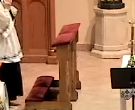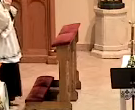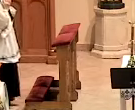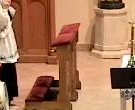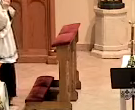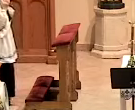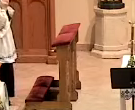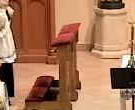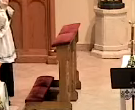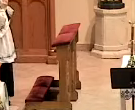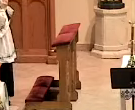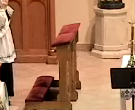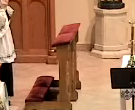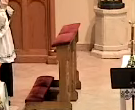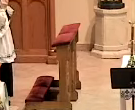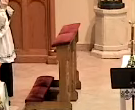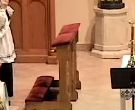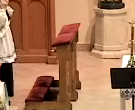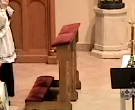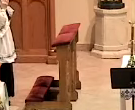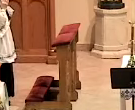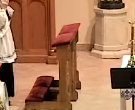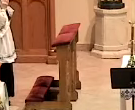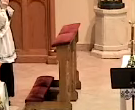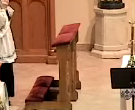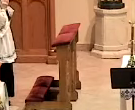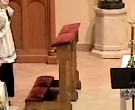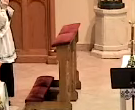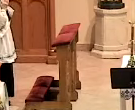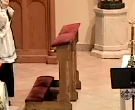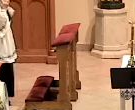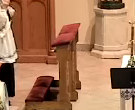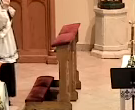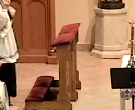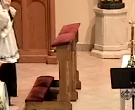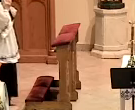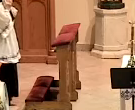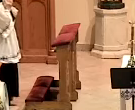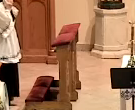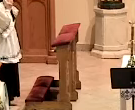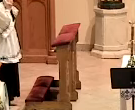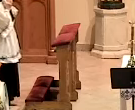offering of ashes, and